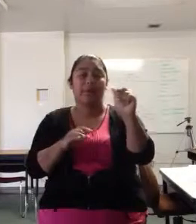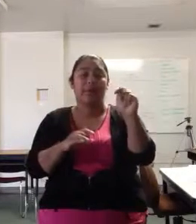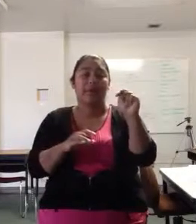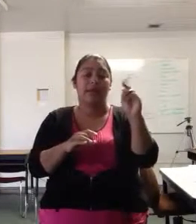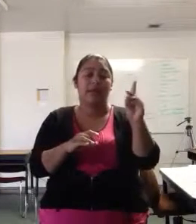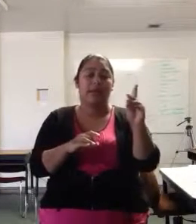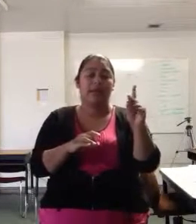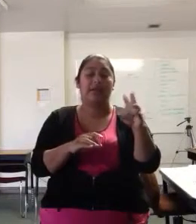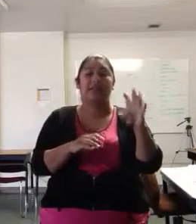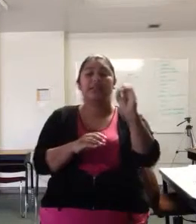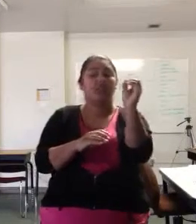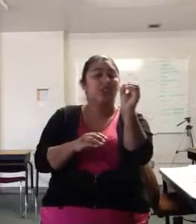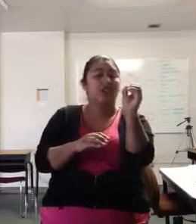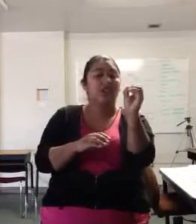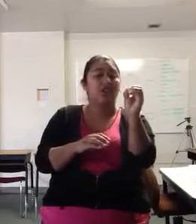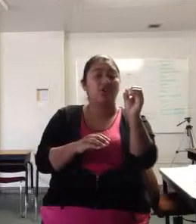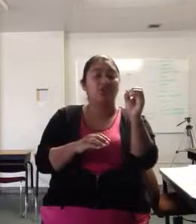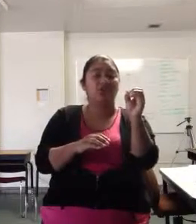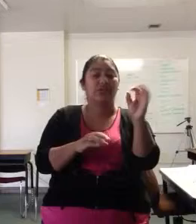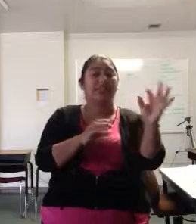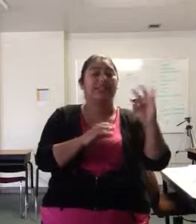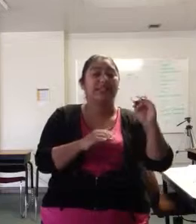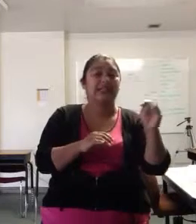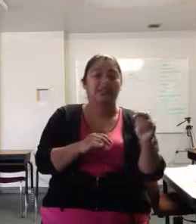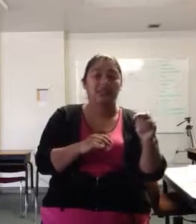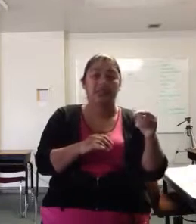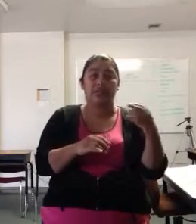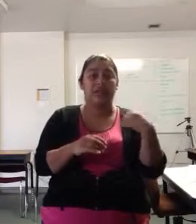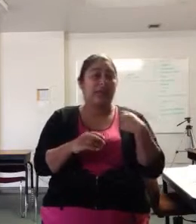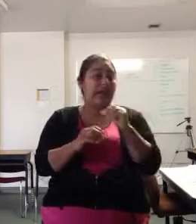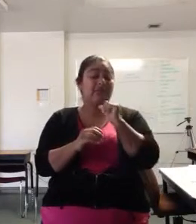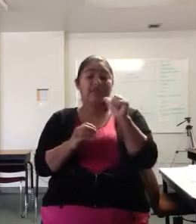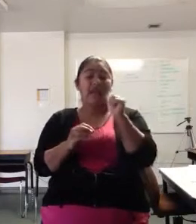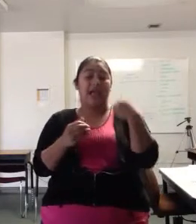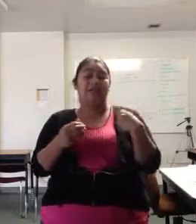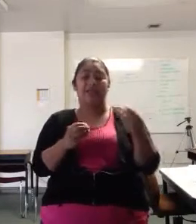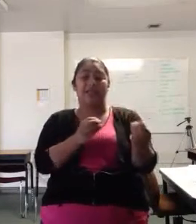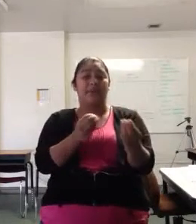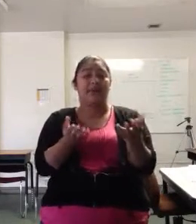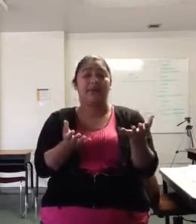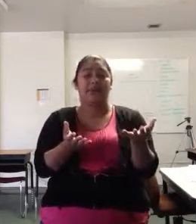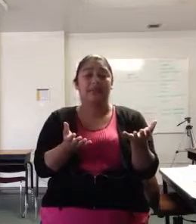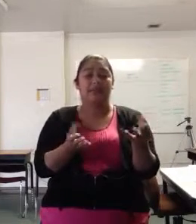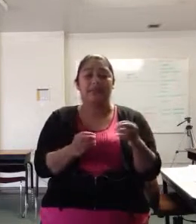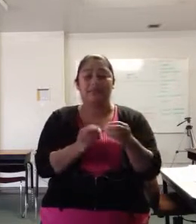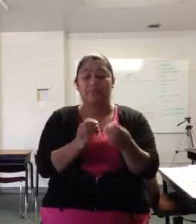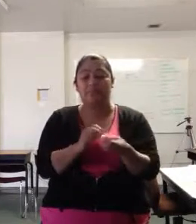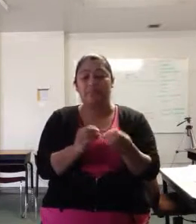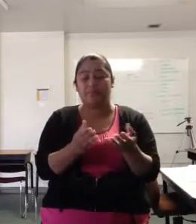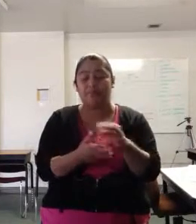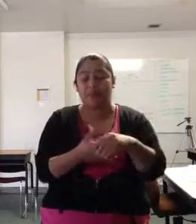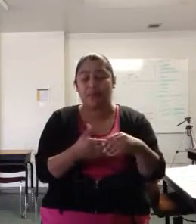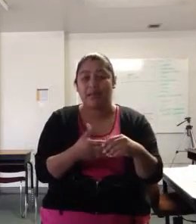Of course, any positive number, 15, is an integer. I got $15 in my pocket. So